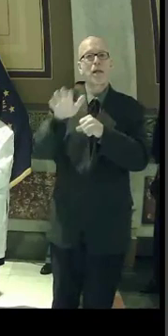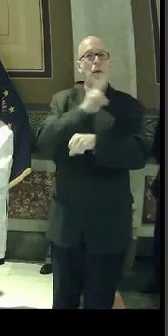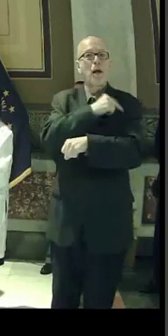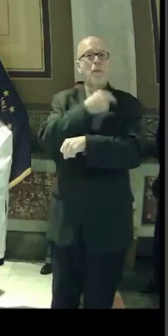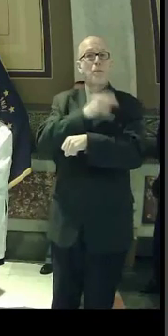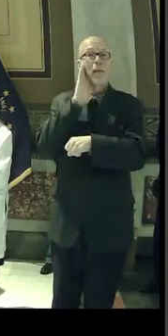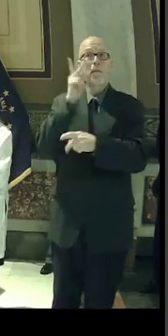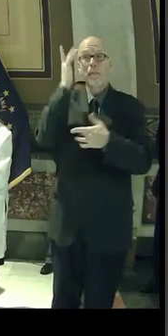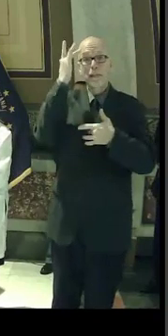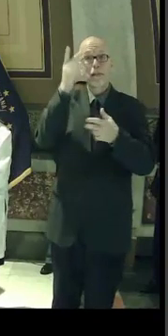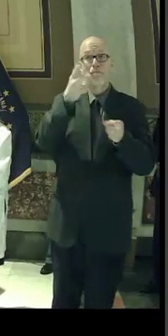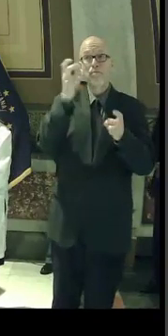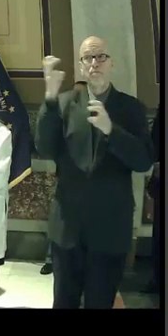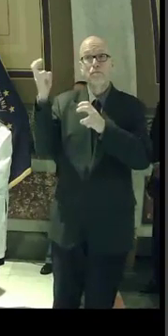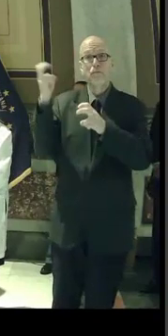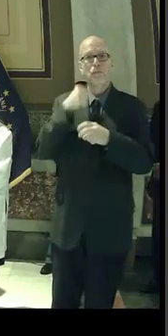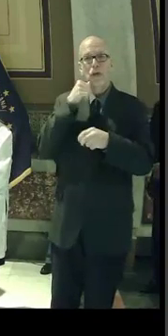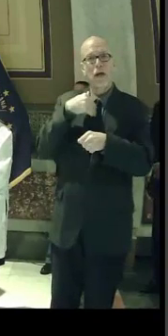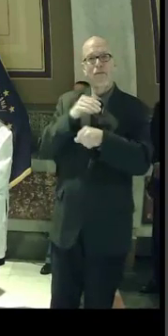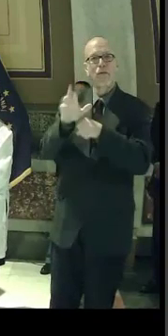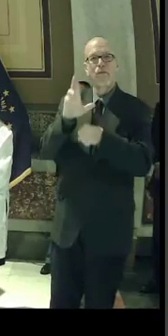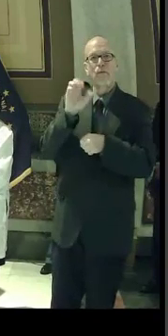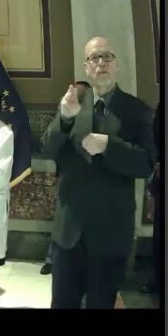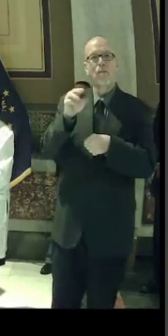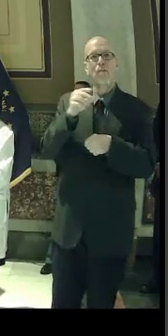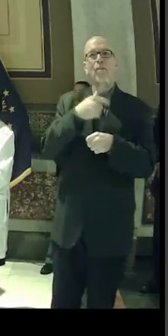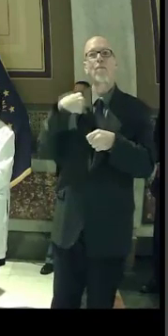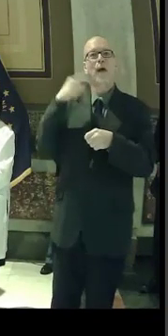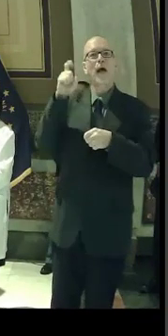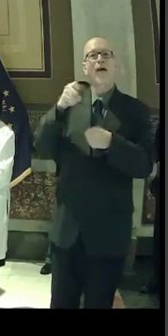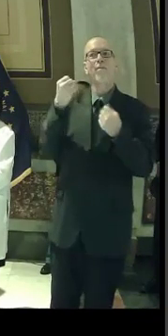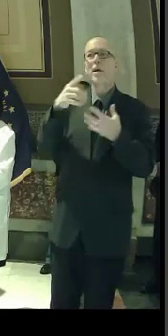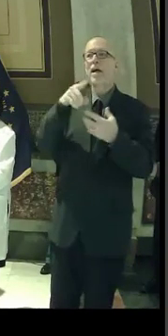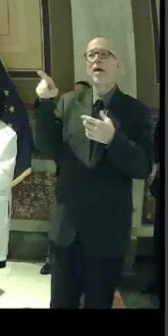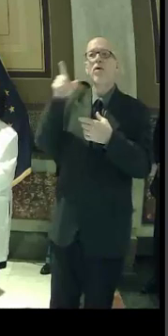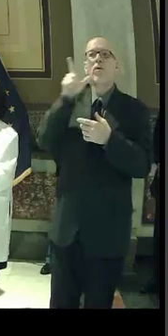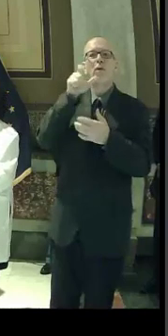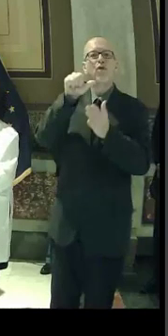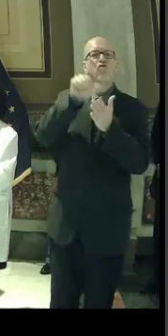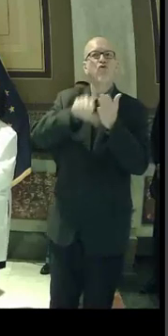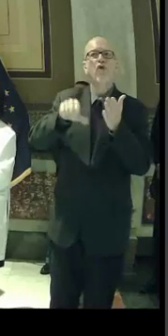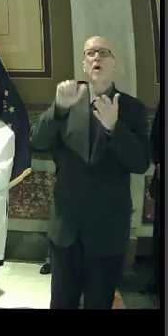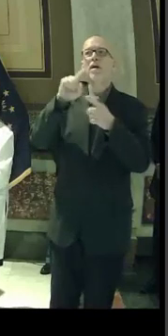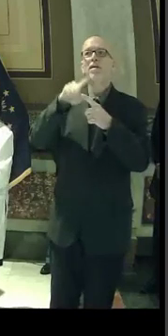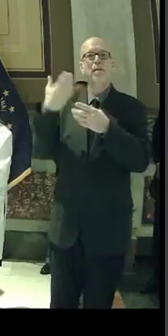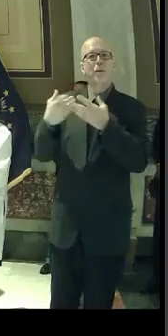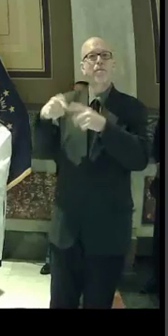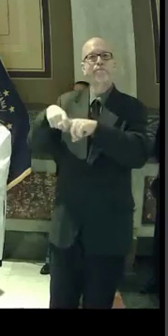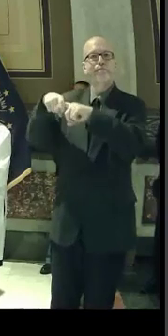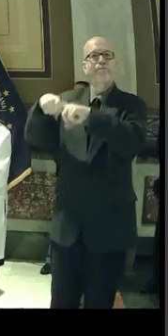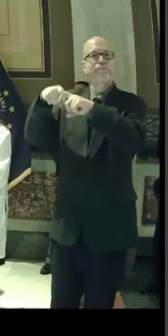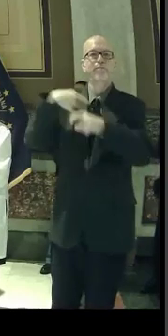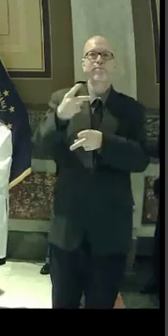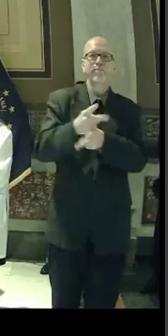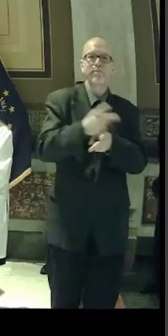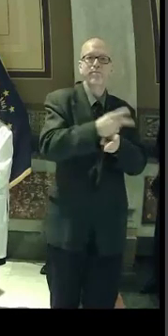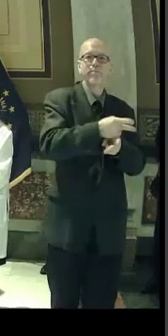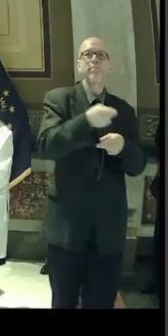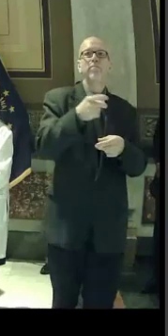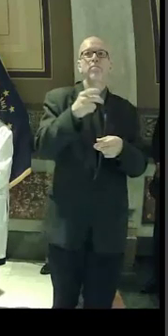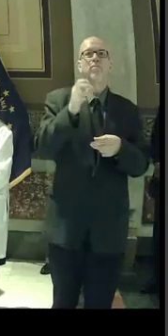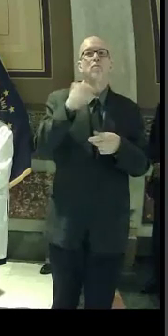over the weekend, we've stopped all elective surgeries and cases in all our hospitals. We're trying to open up our